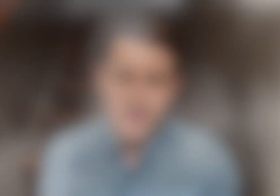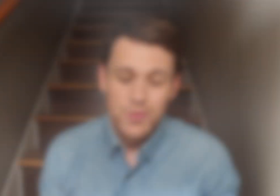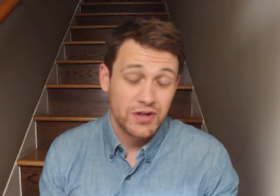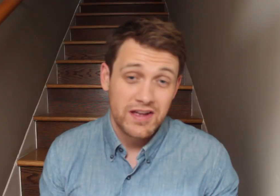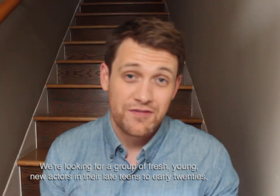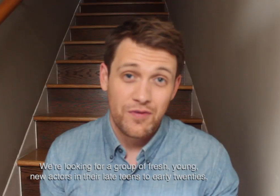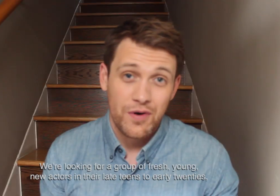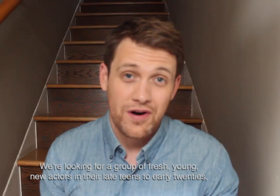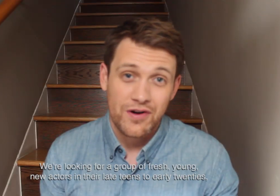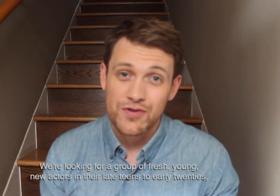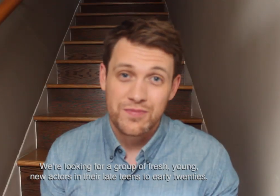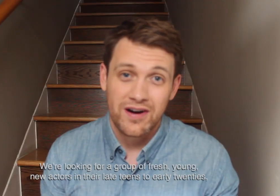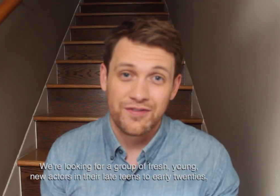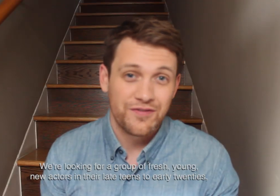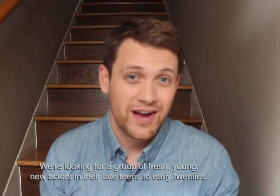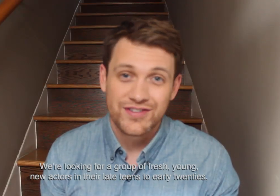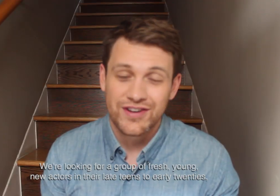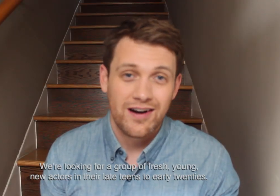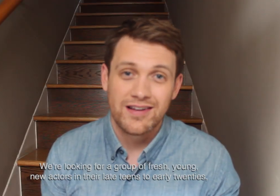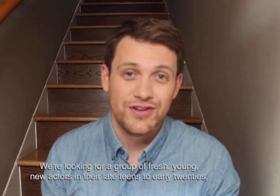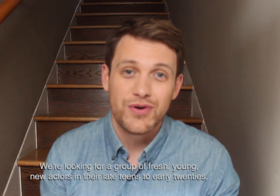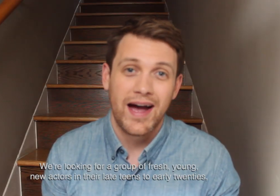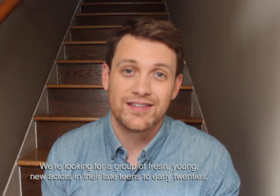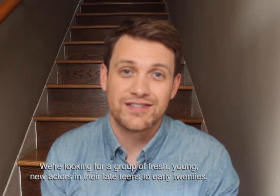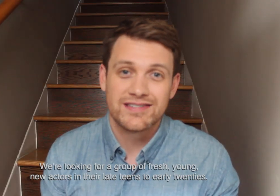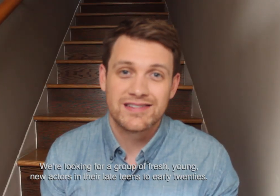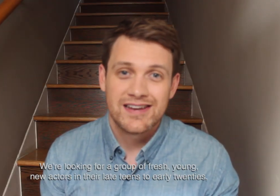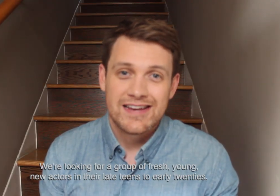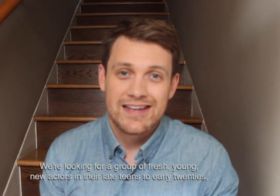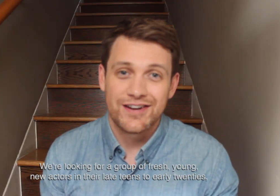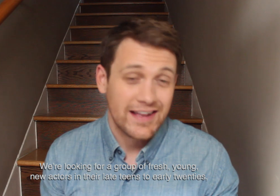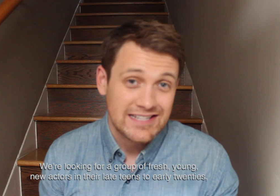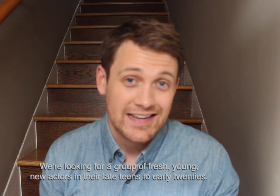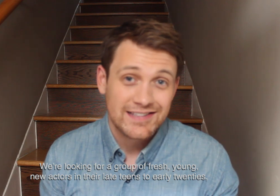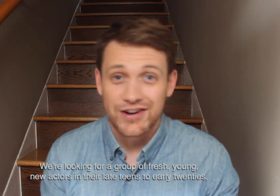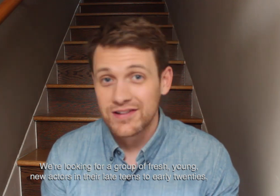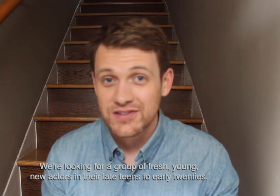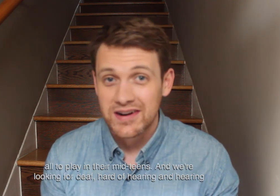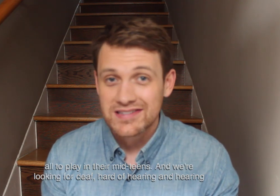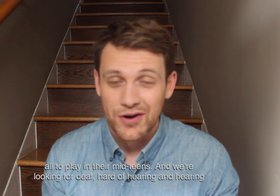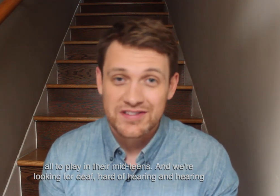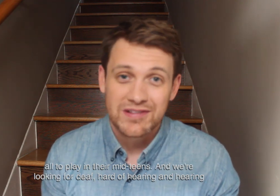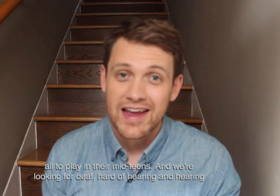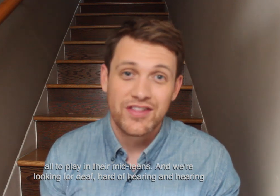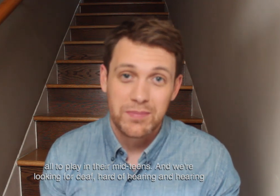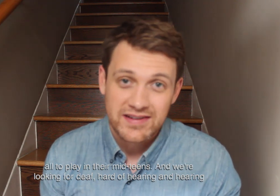We're looking for a group of fresh, young, new actors in their late teens to early 20s all to play in their mid